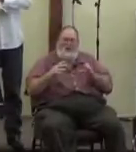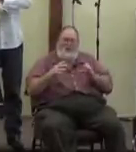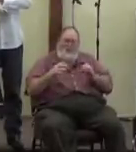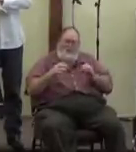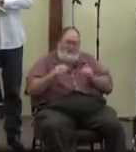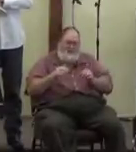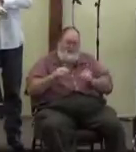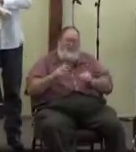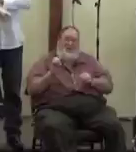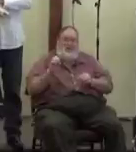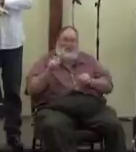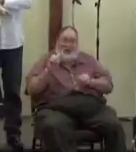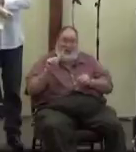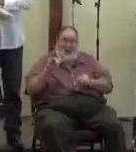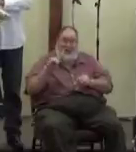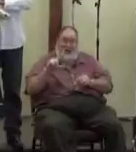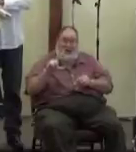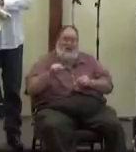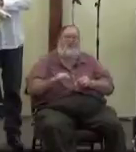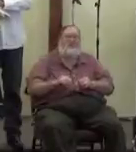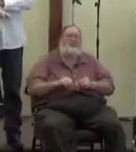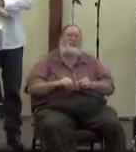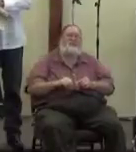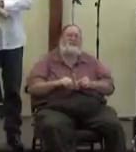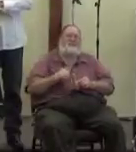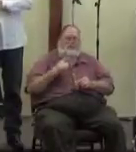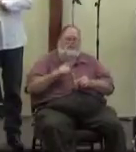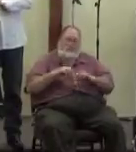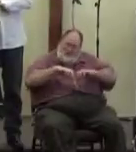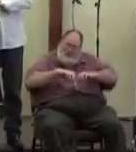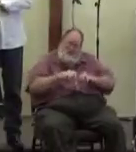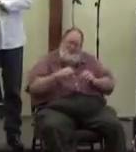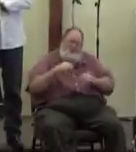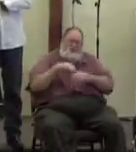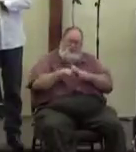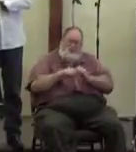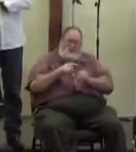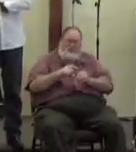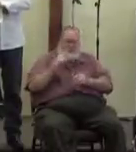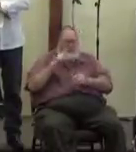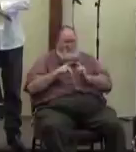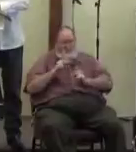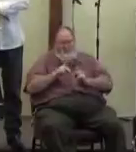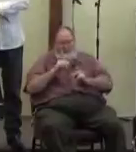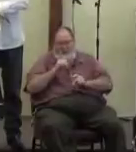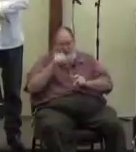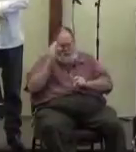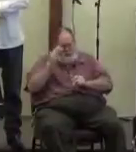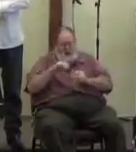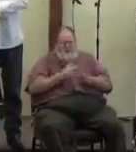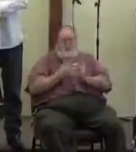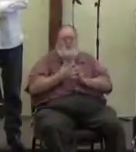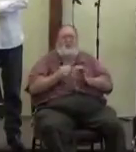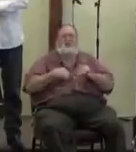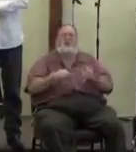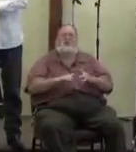little deeper detail for people that come that maybe don't know Jesus. But it's good to have you with us. I'd like to